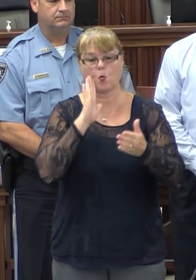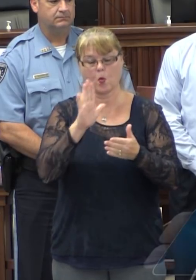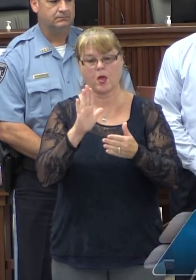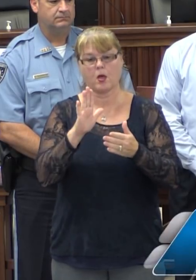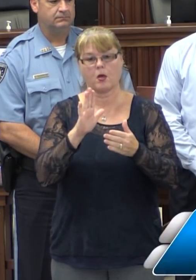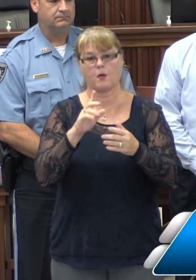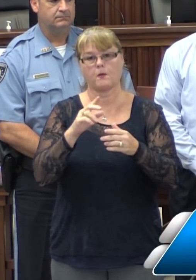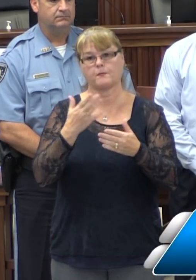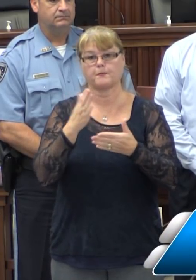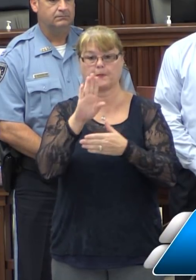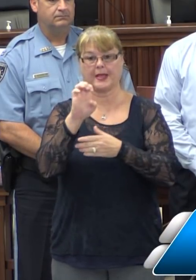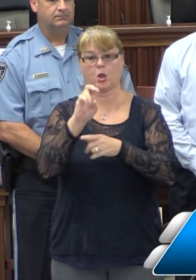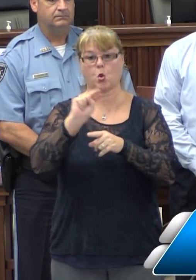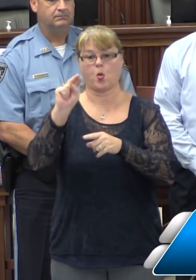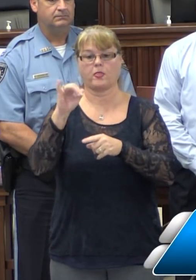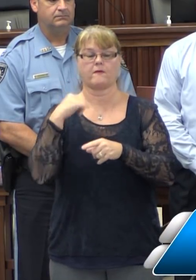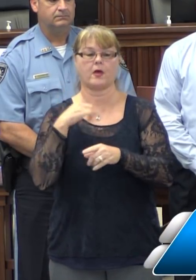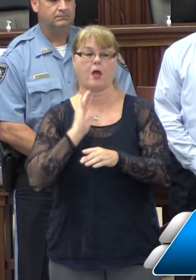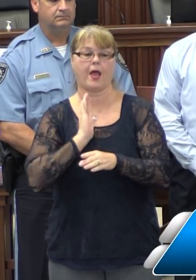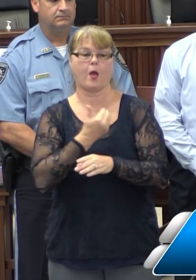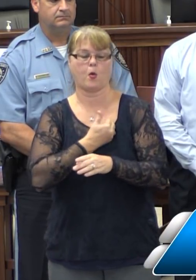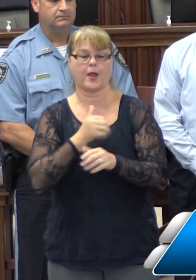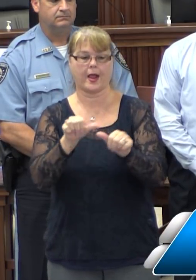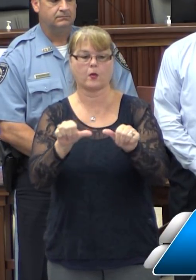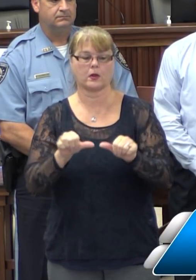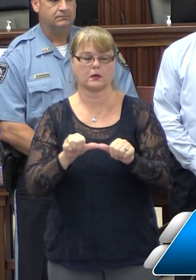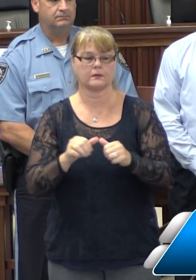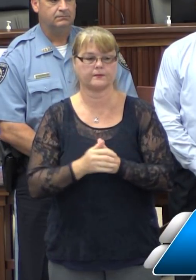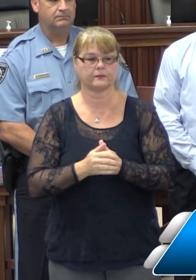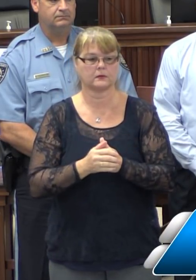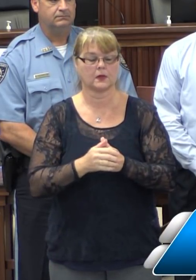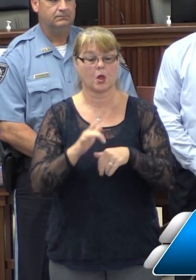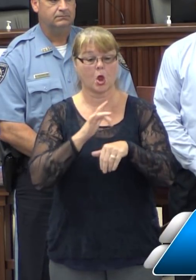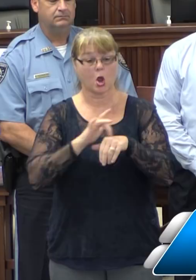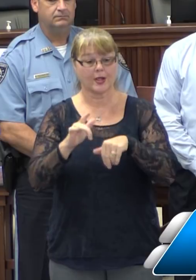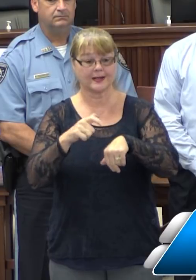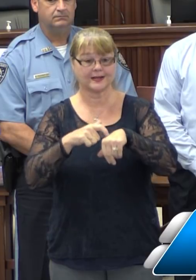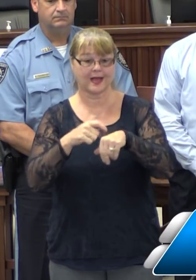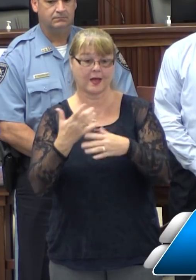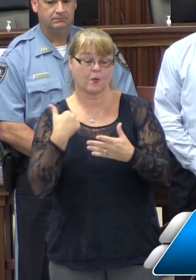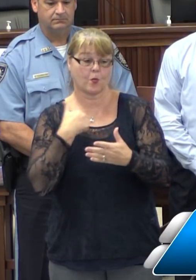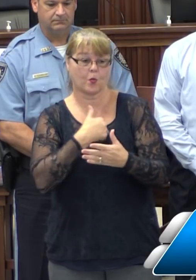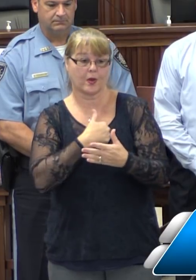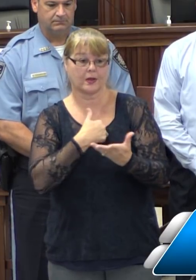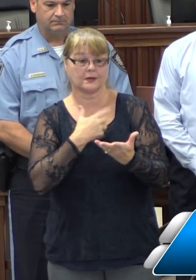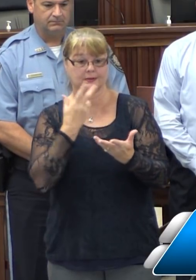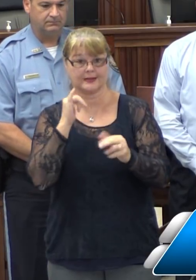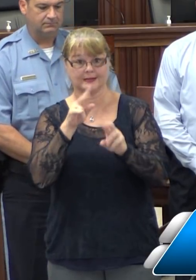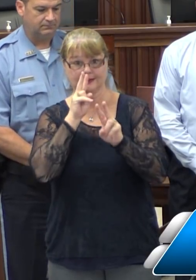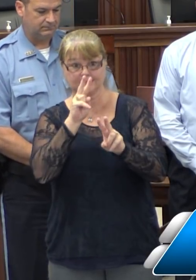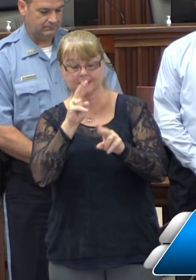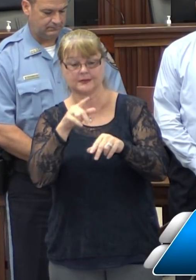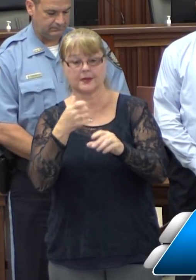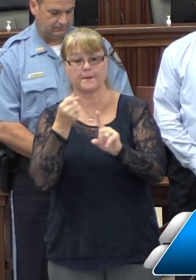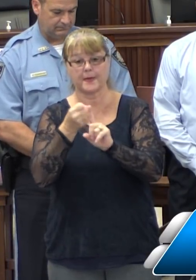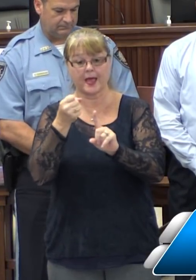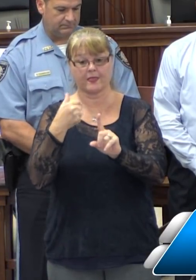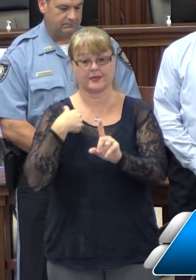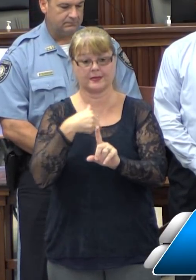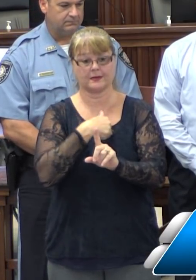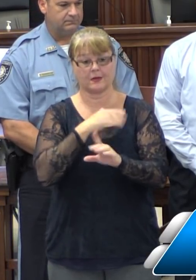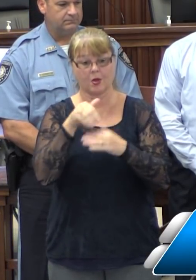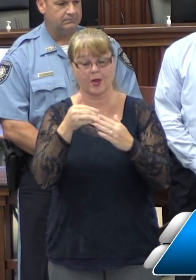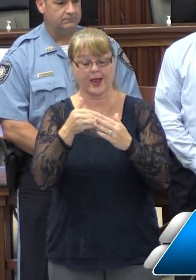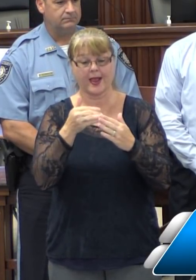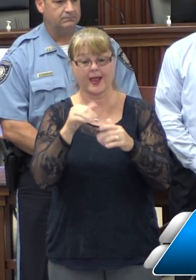north of us. As of right now, the earliest reasonable time that we could start seeing some type of impacts, whether